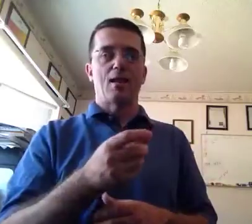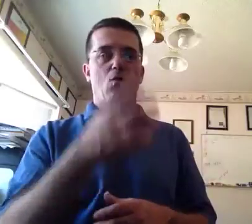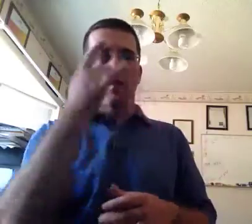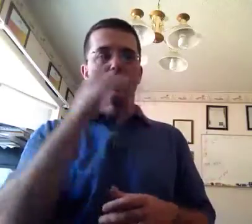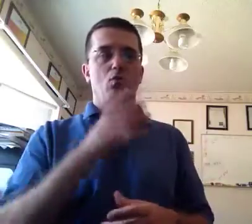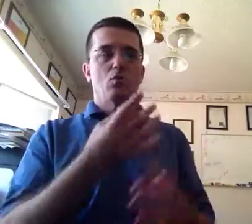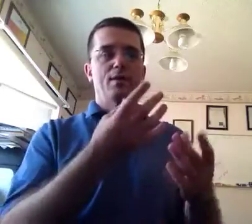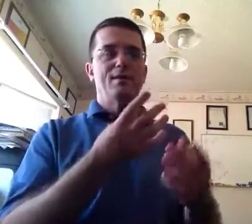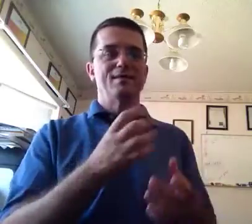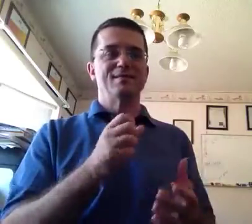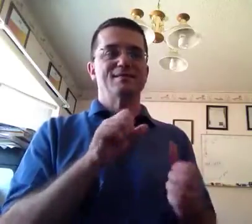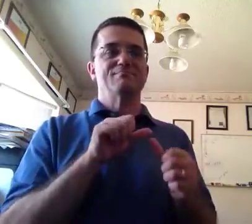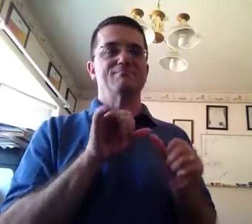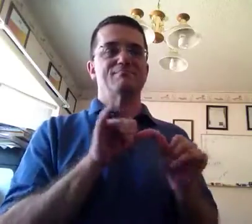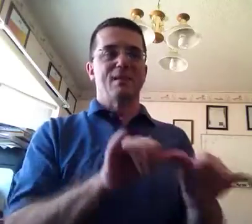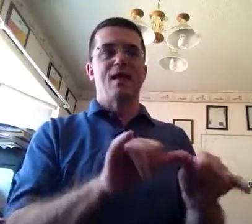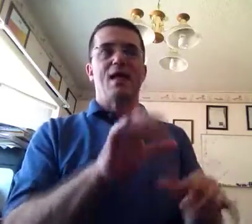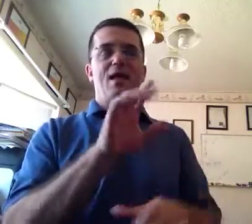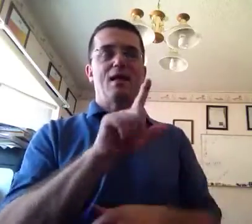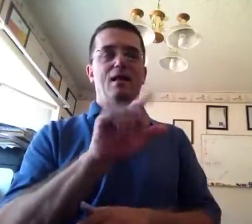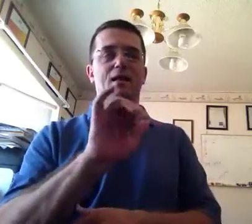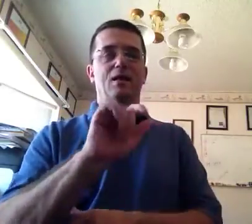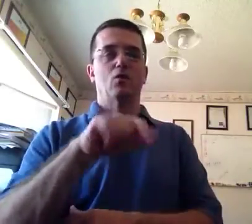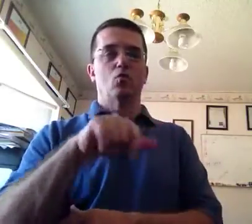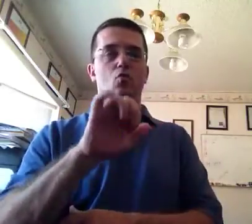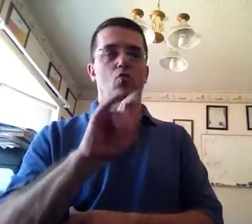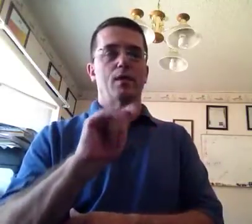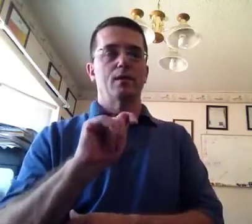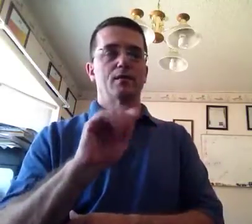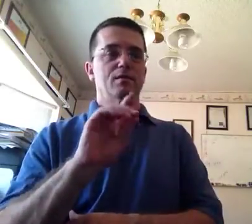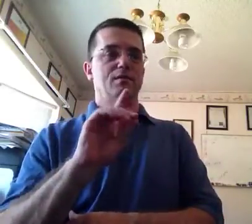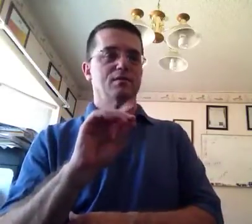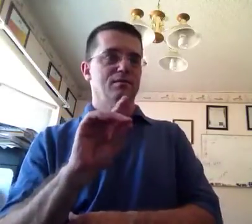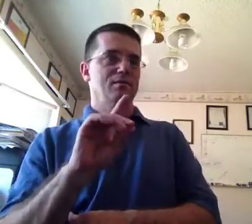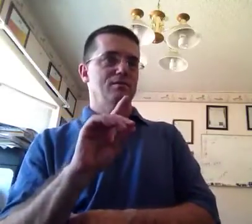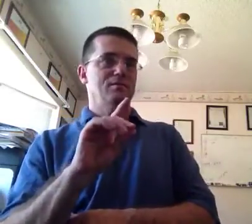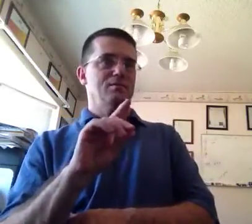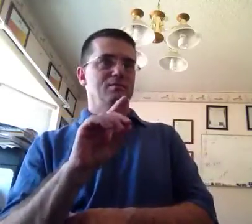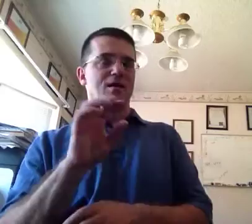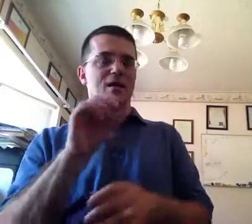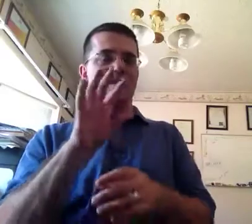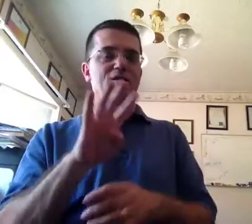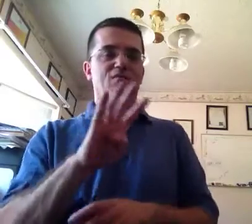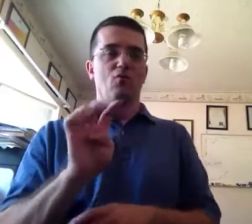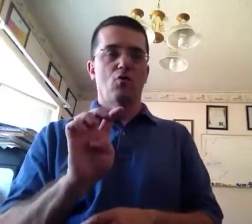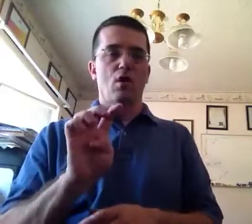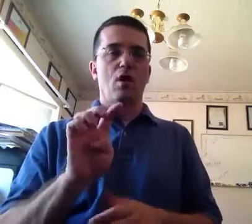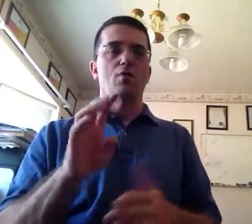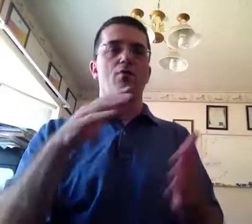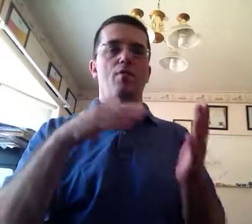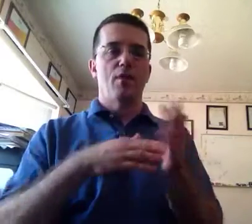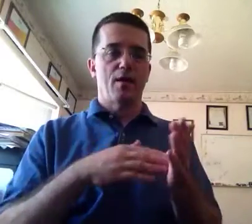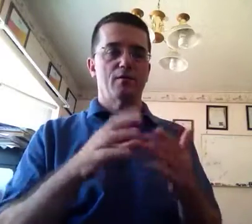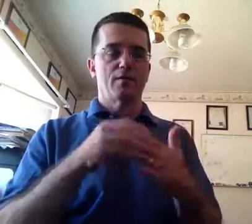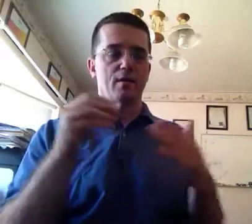of the 800? At least 400. Now here's my thinking on that.